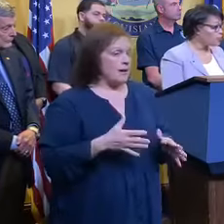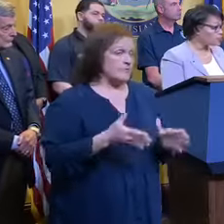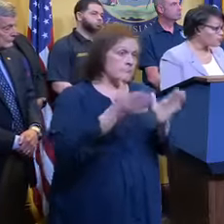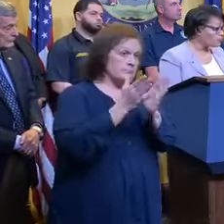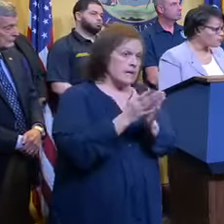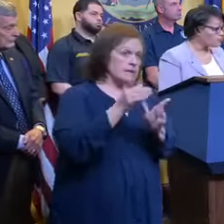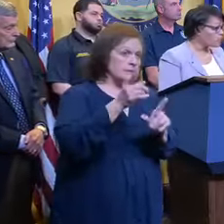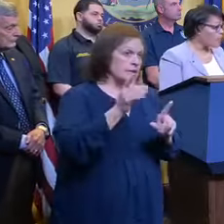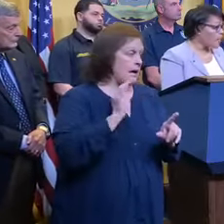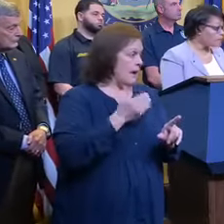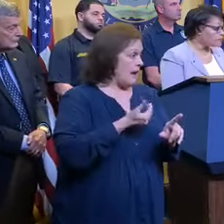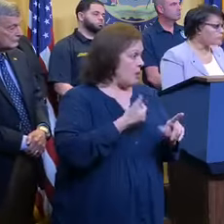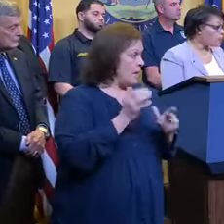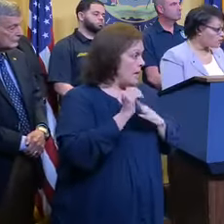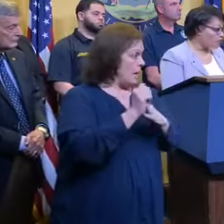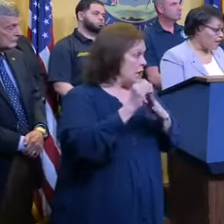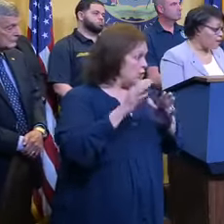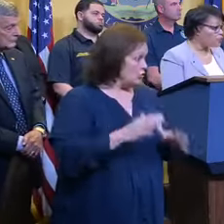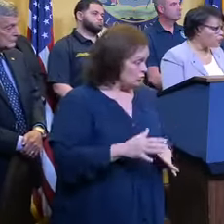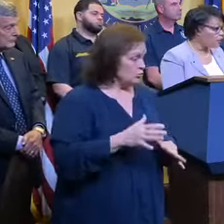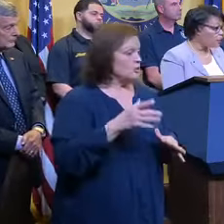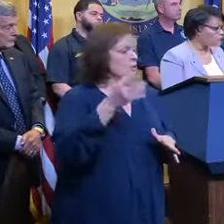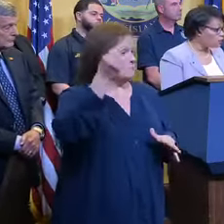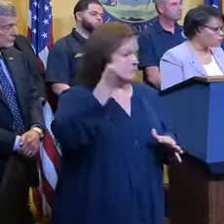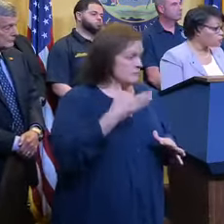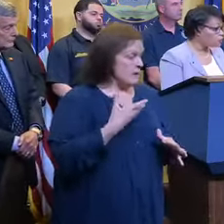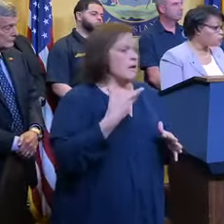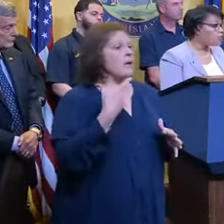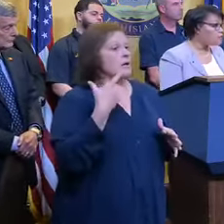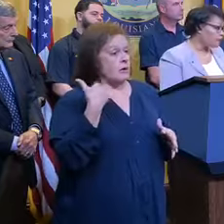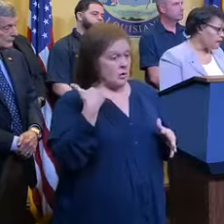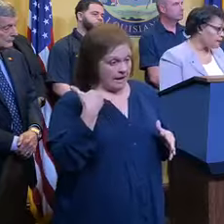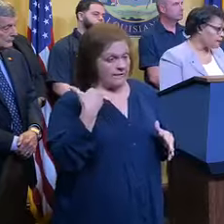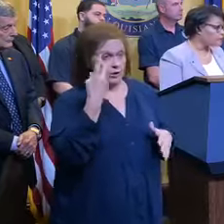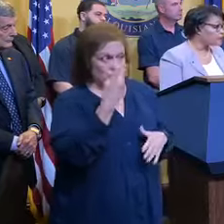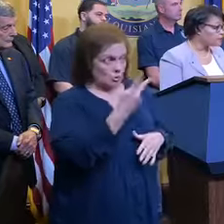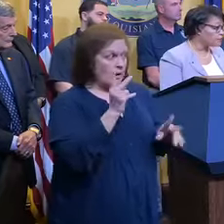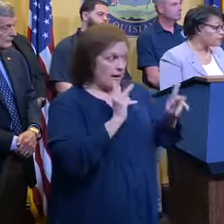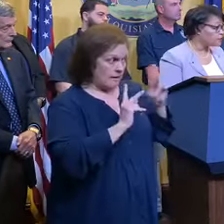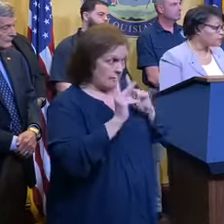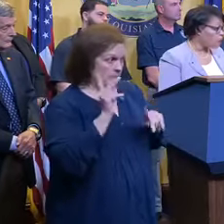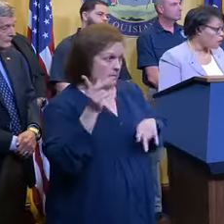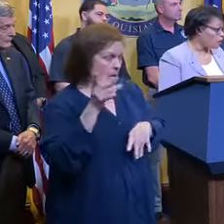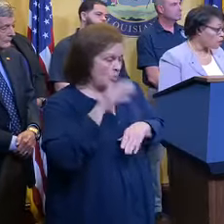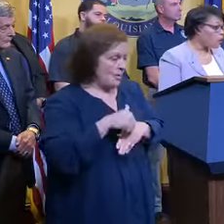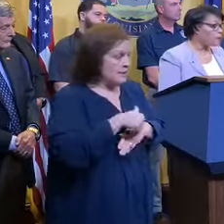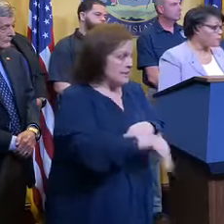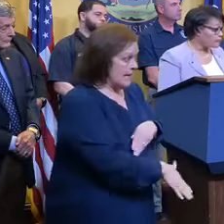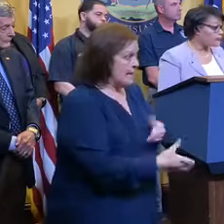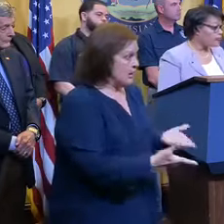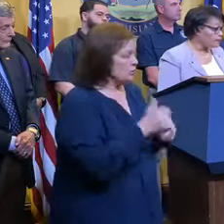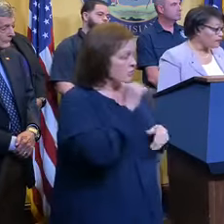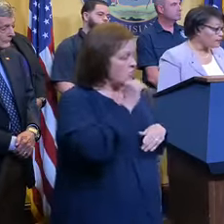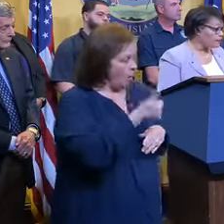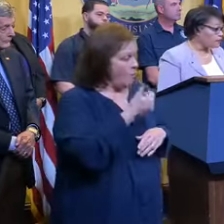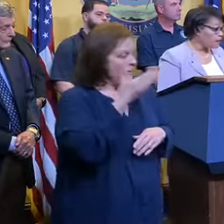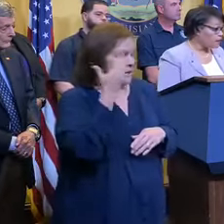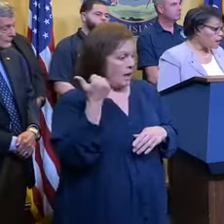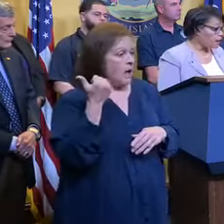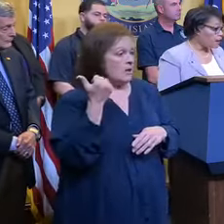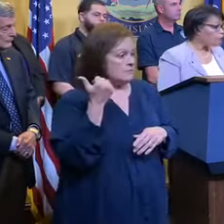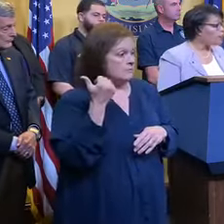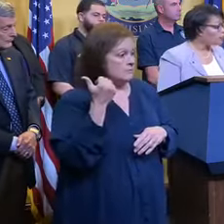our congressional leaders. As a result of that, we will have 2 individuals flying here from CDC tomorrow, because it